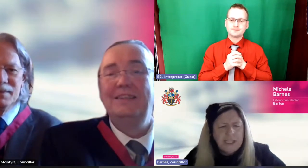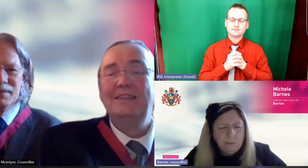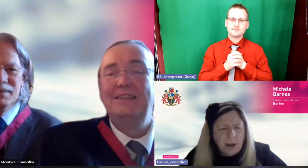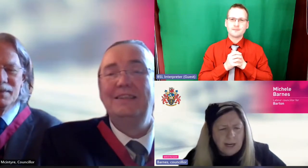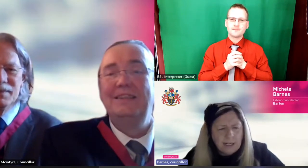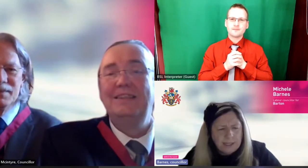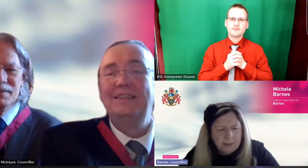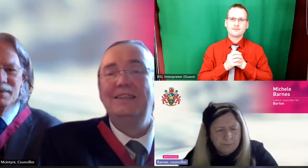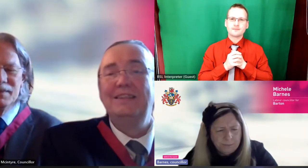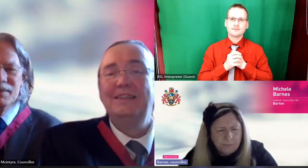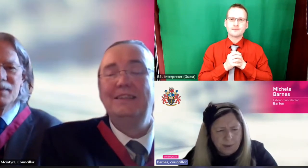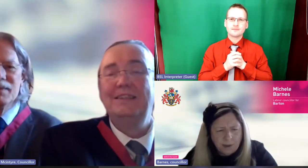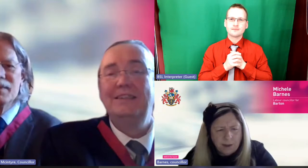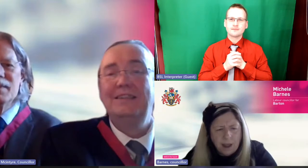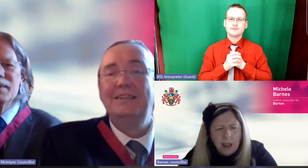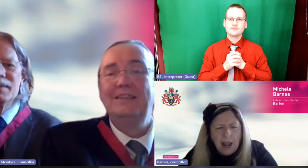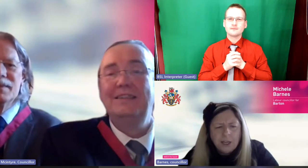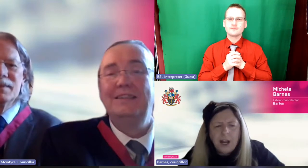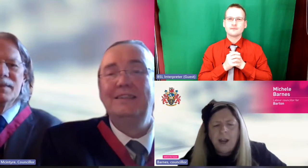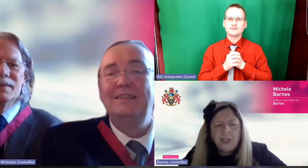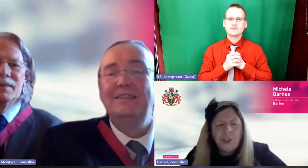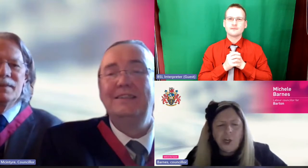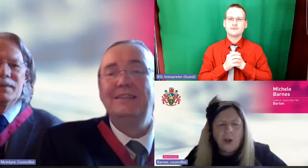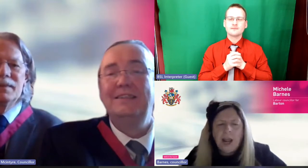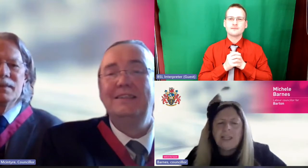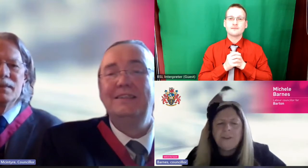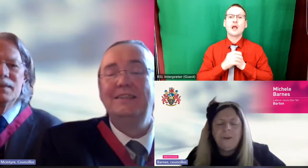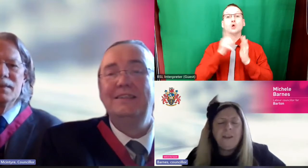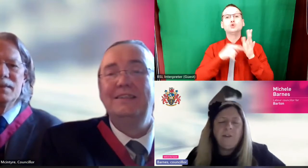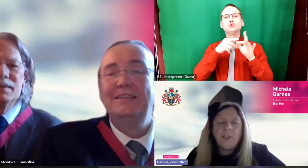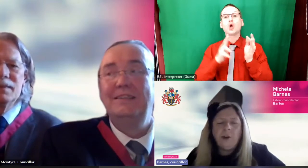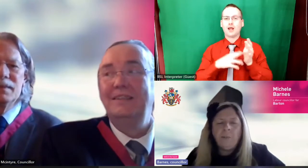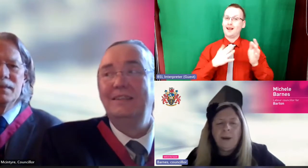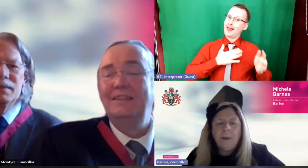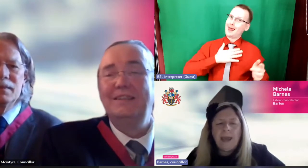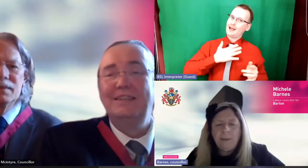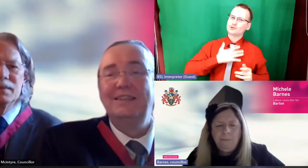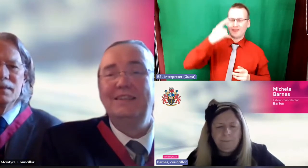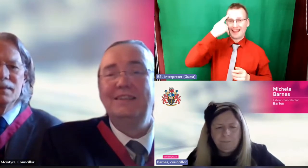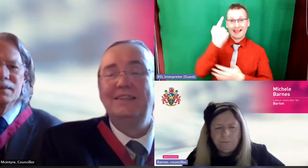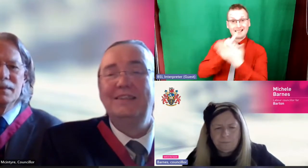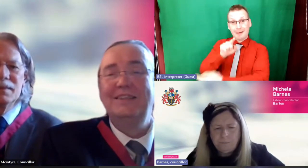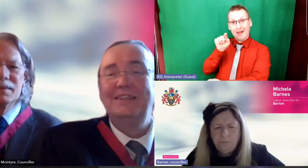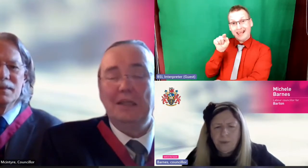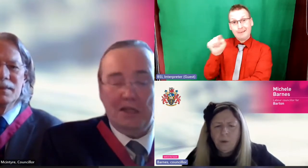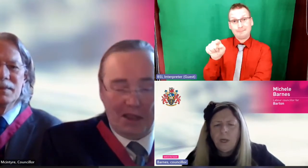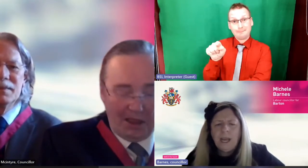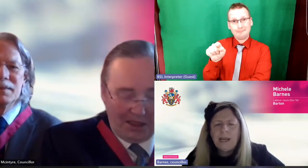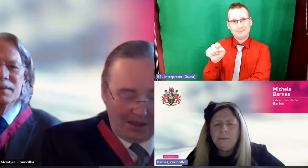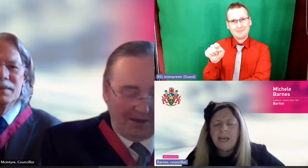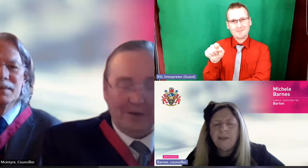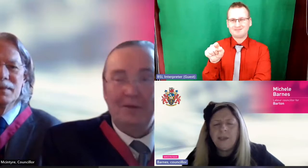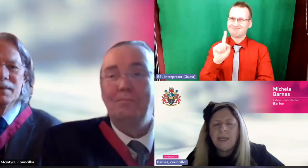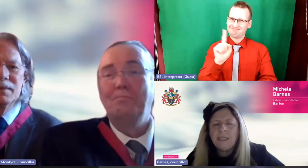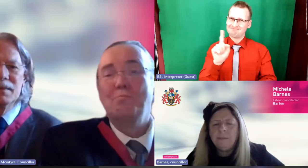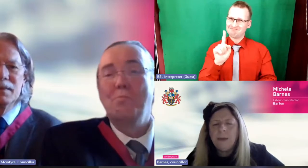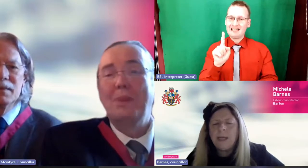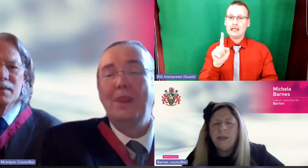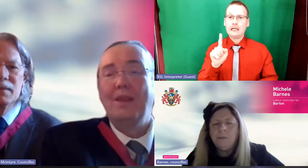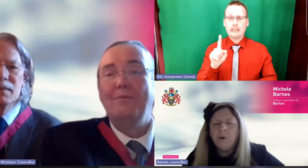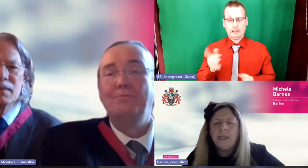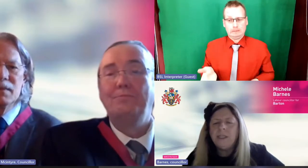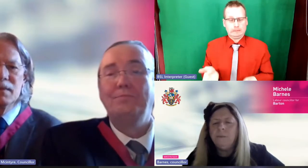Short city breaks. And as John likes to think that it's all about him, we let him take the lead